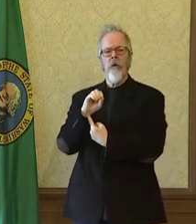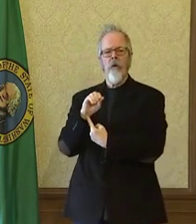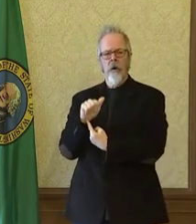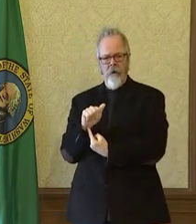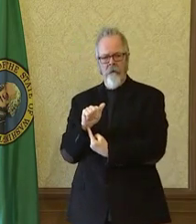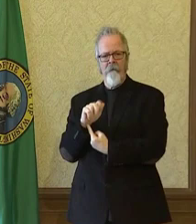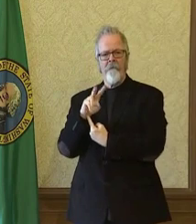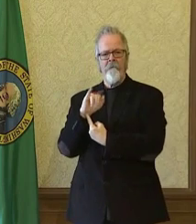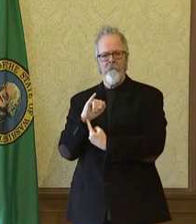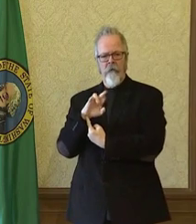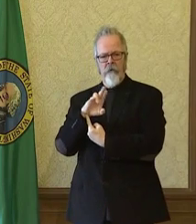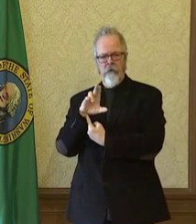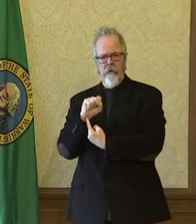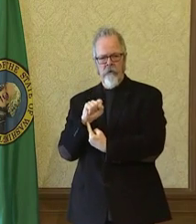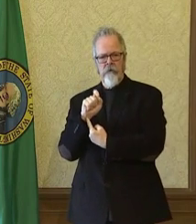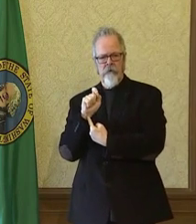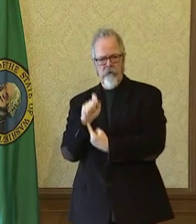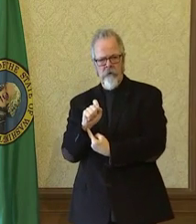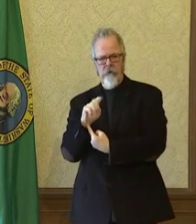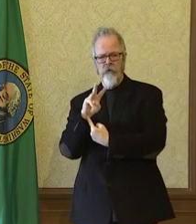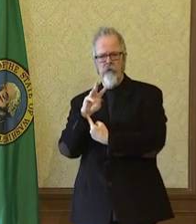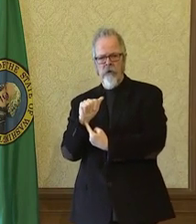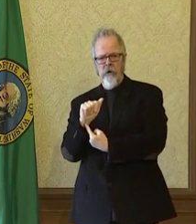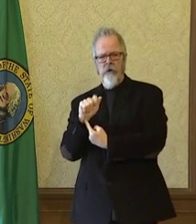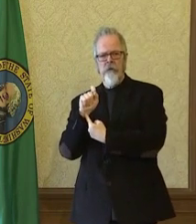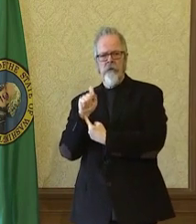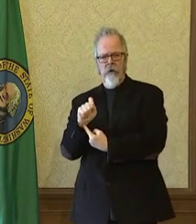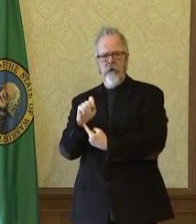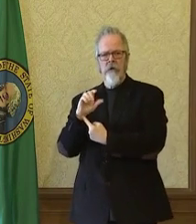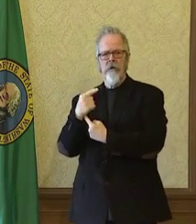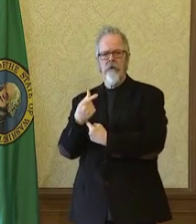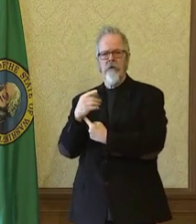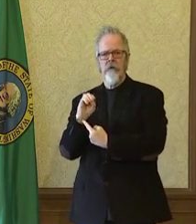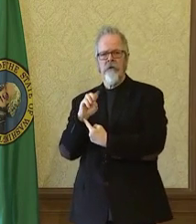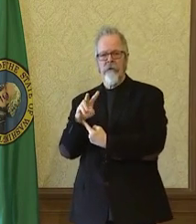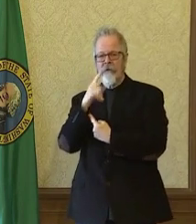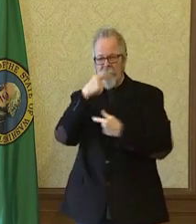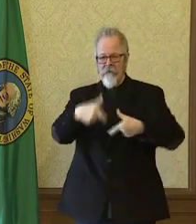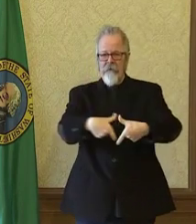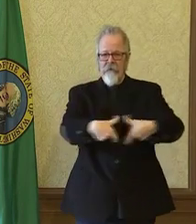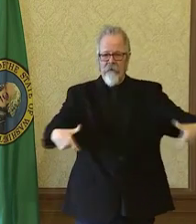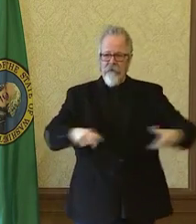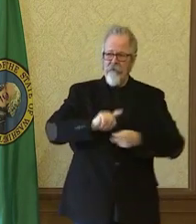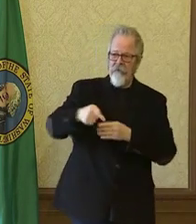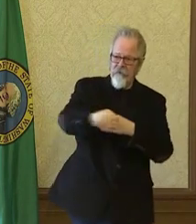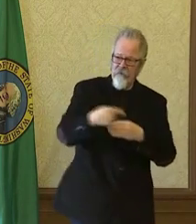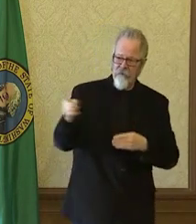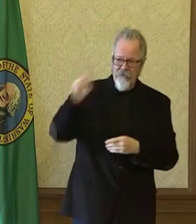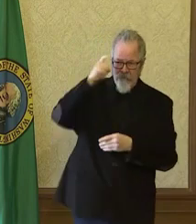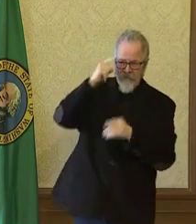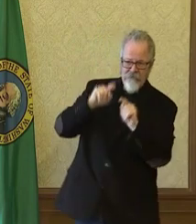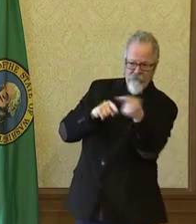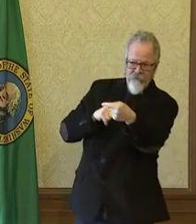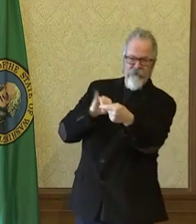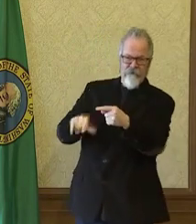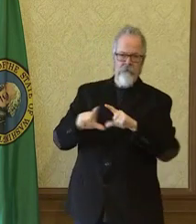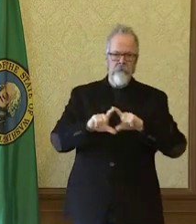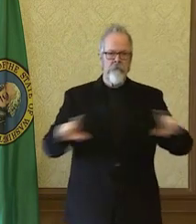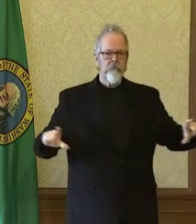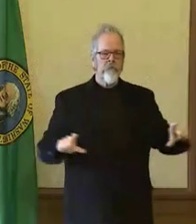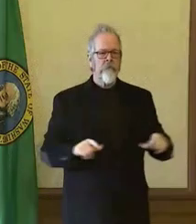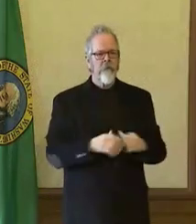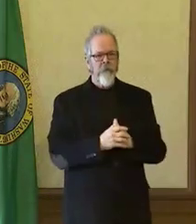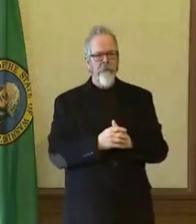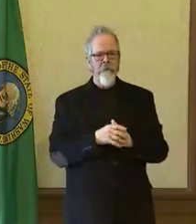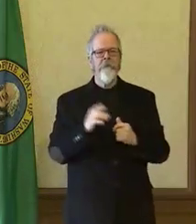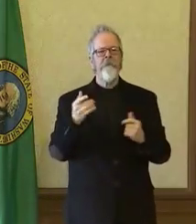financial storms, and we look forward to these small businesses continuing. Second, we want to make sure that everyone has